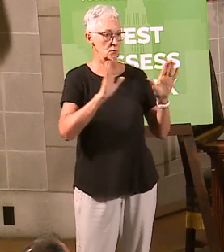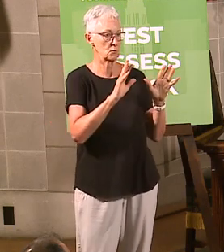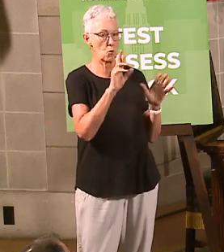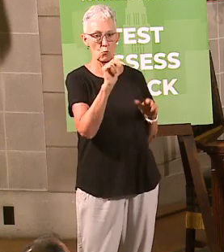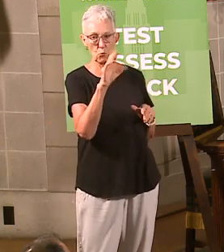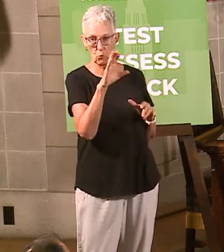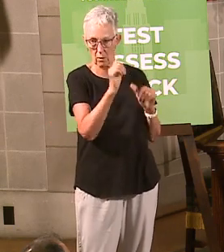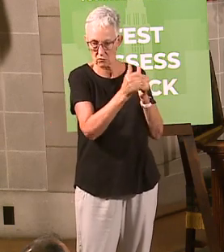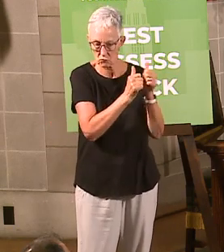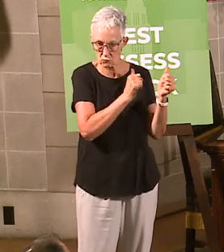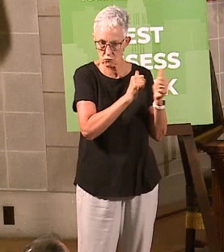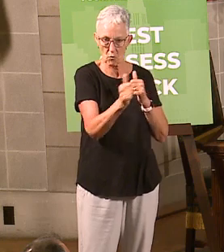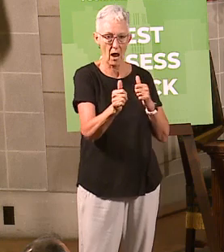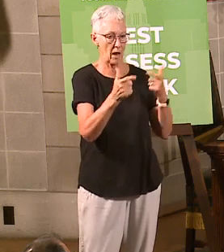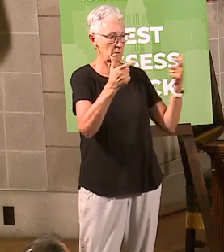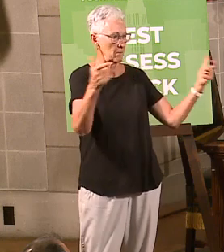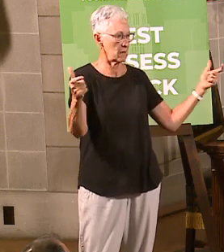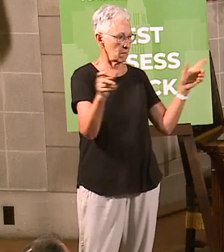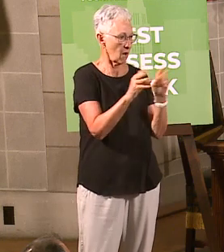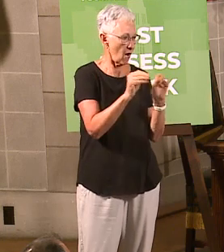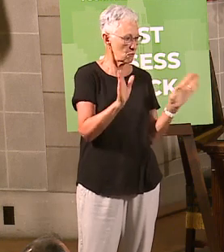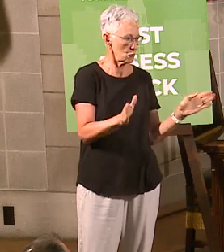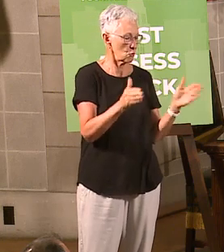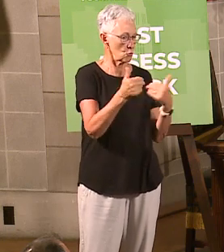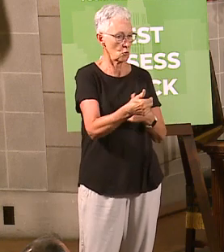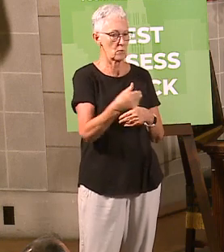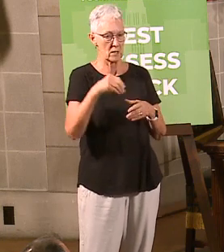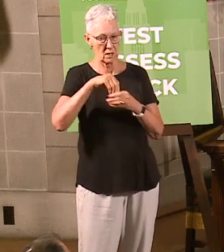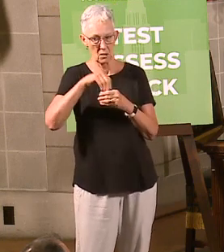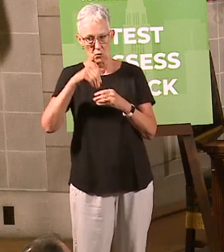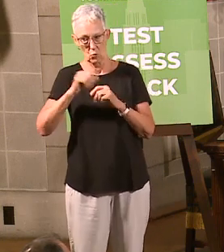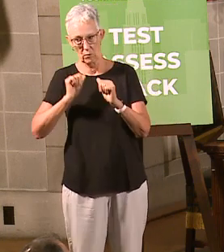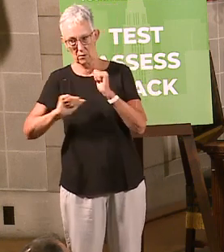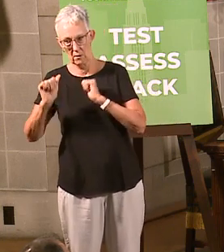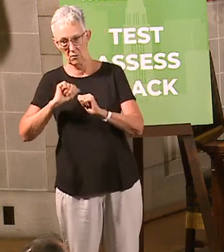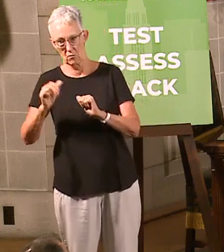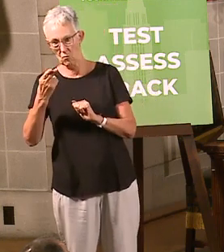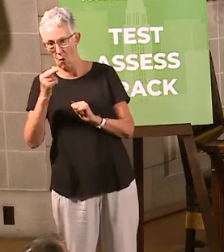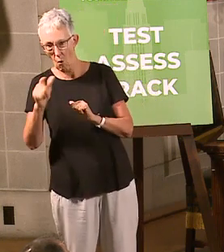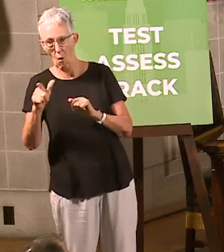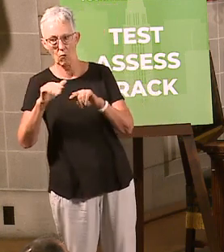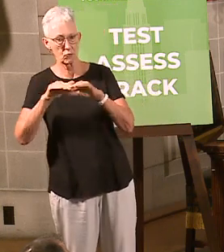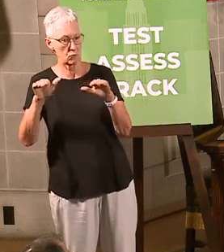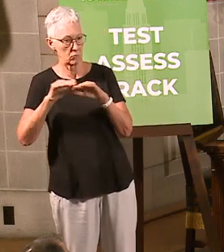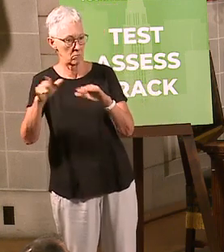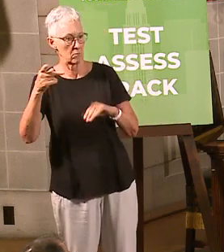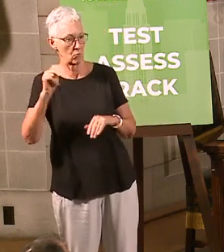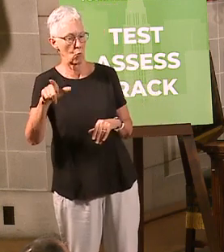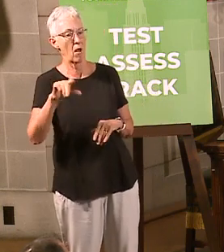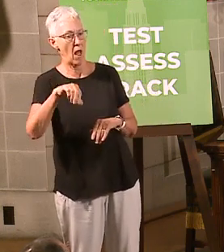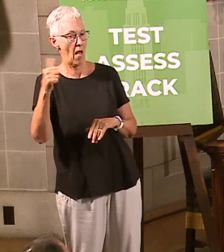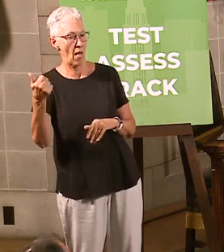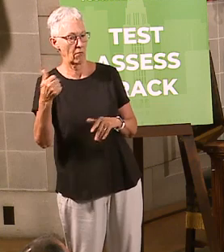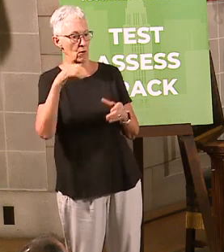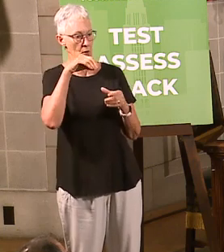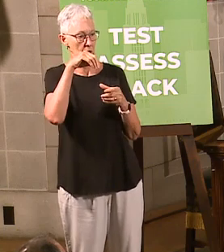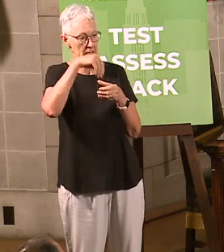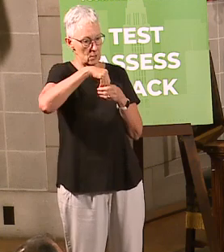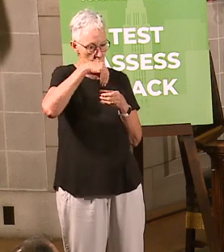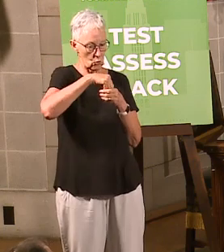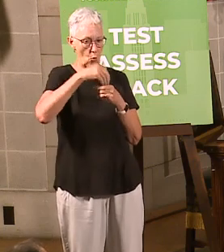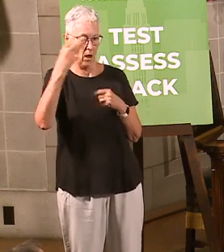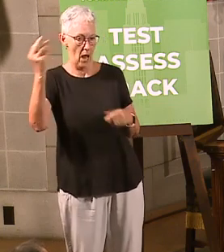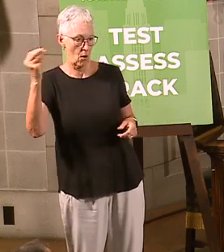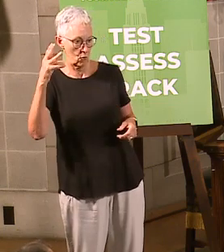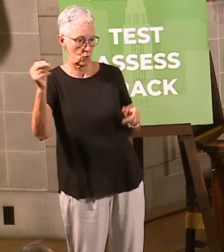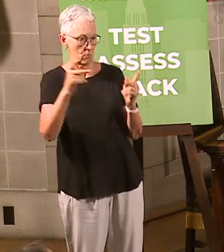zoos, auditoriums, large event conference rooms, meetings, halls, indoor theaters, libraries, swimming pools, and other confined indoor and outdoor spaces. Again, we're